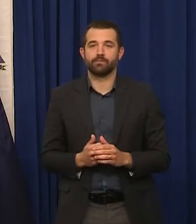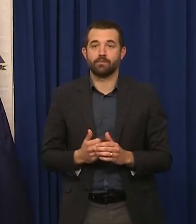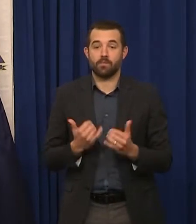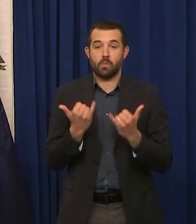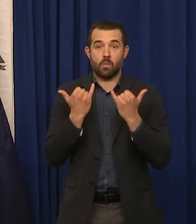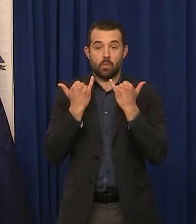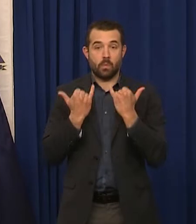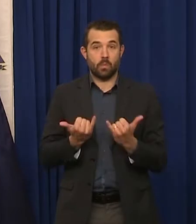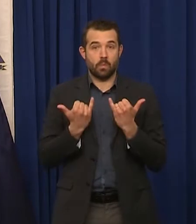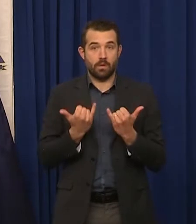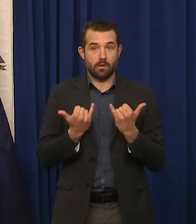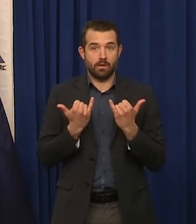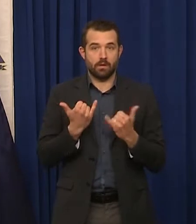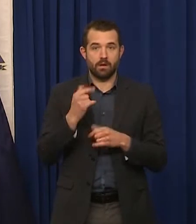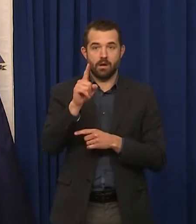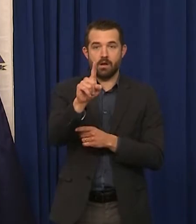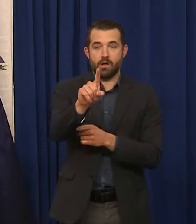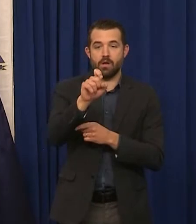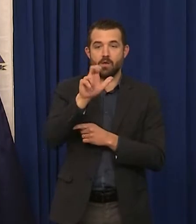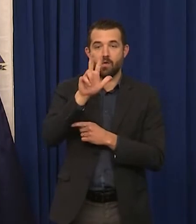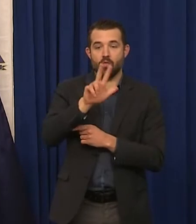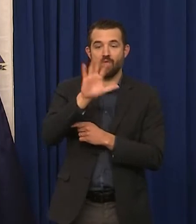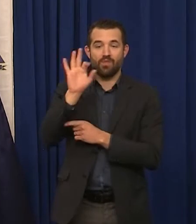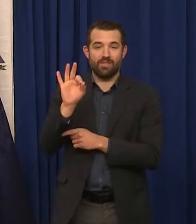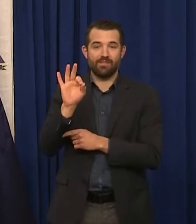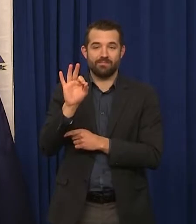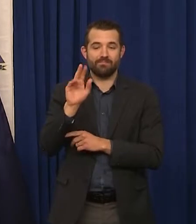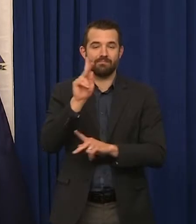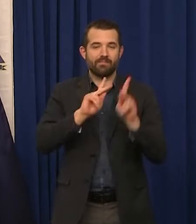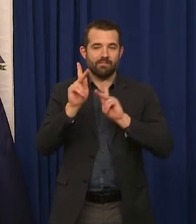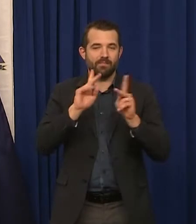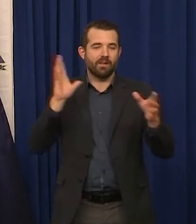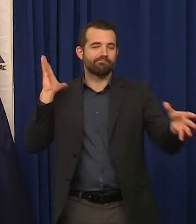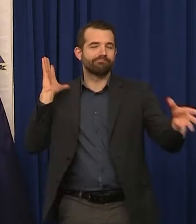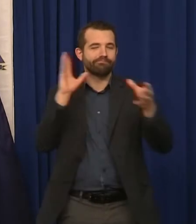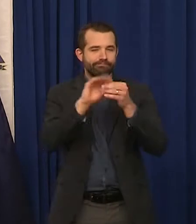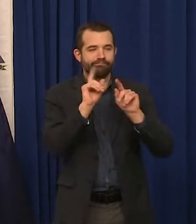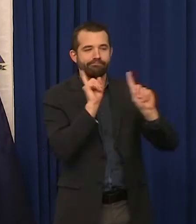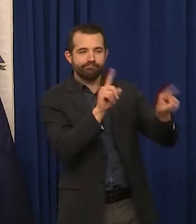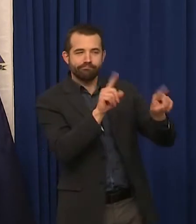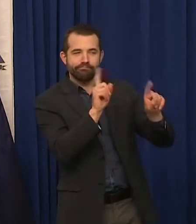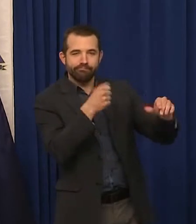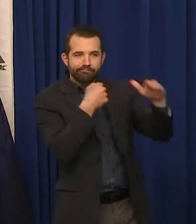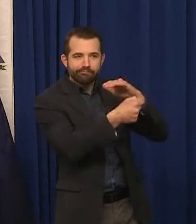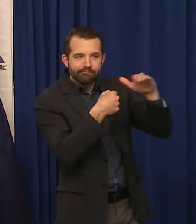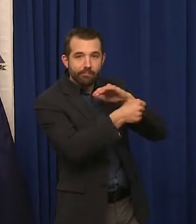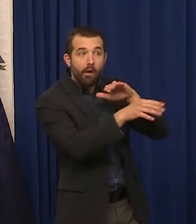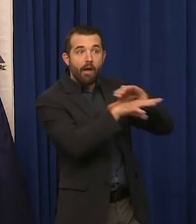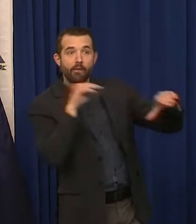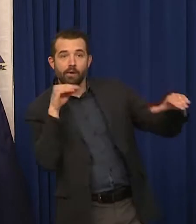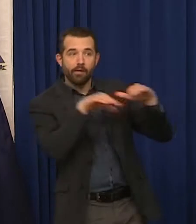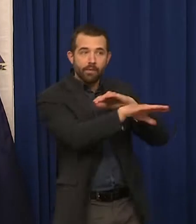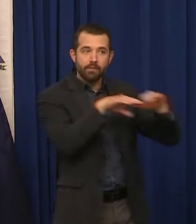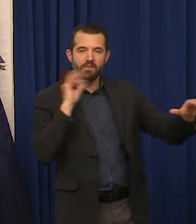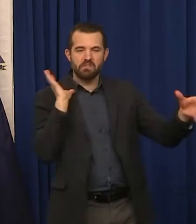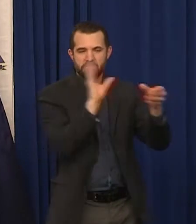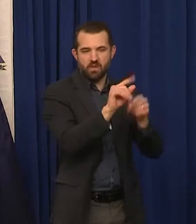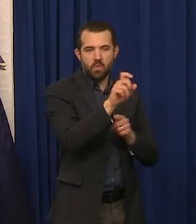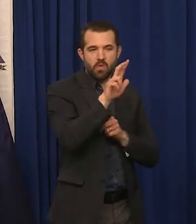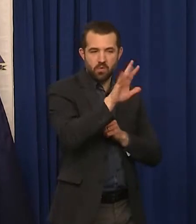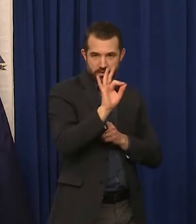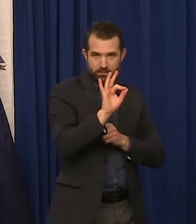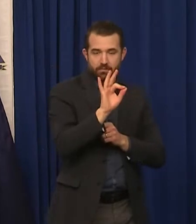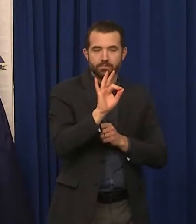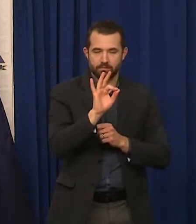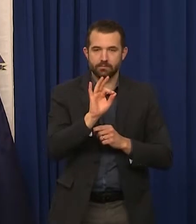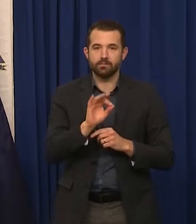have been 139 individuals who have been hospitalized at some point during their COVID-19 illness.